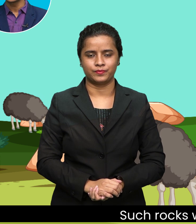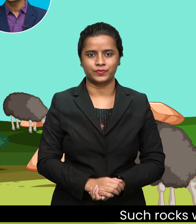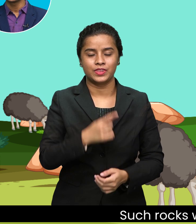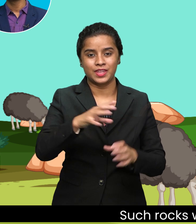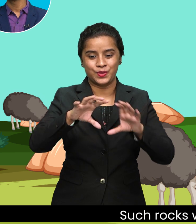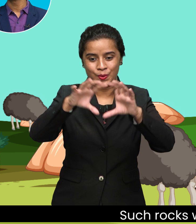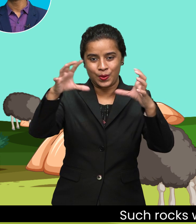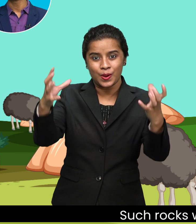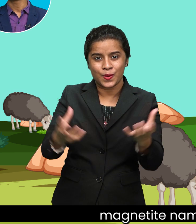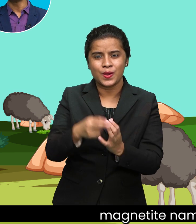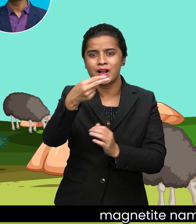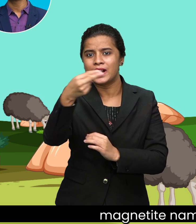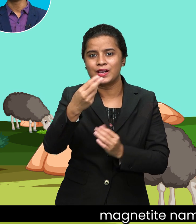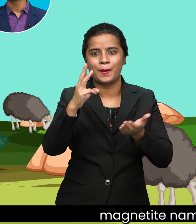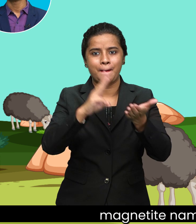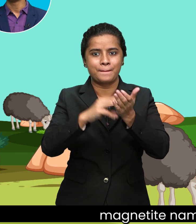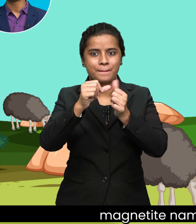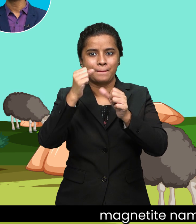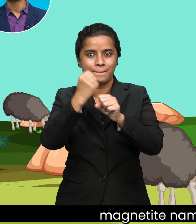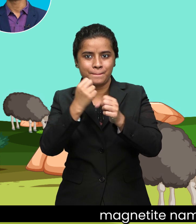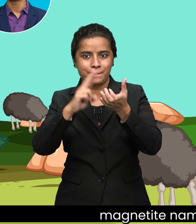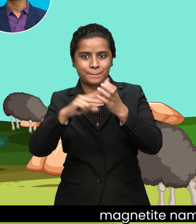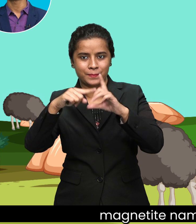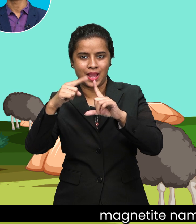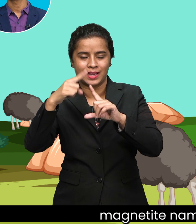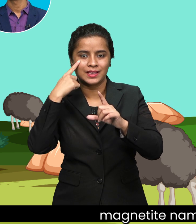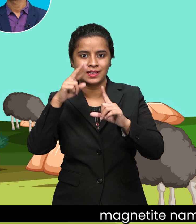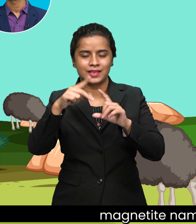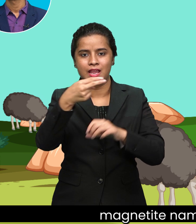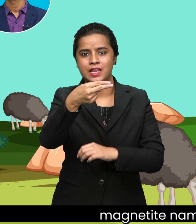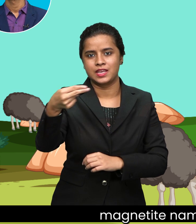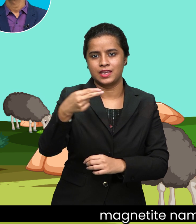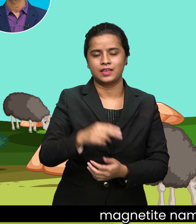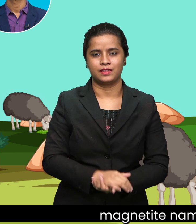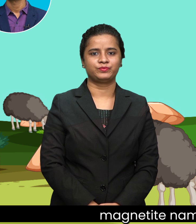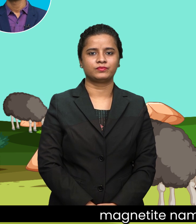Such rocks were given the name magnetite, named after that shepherd.